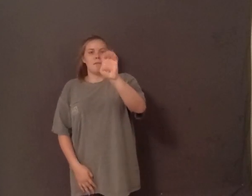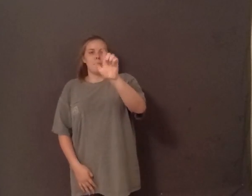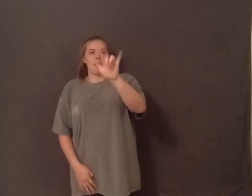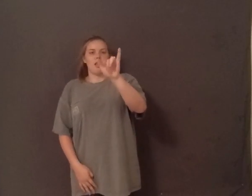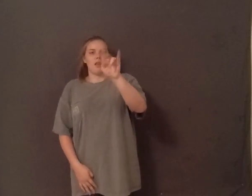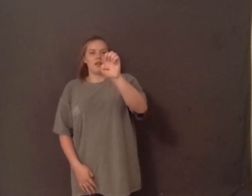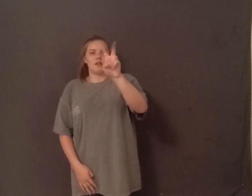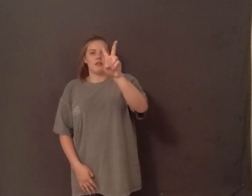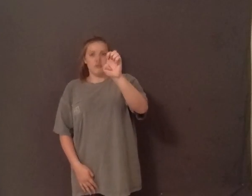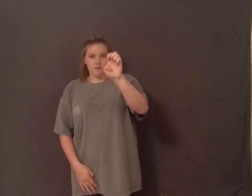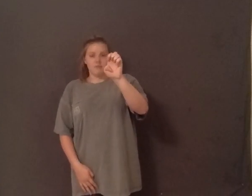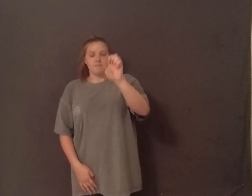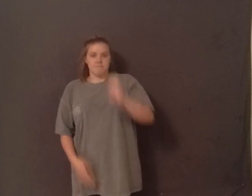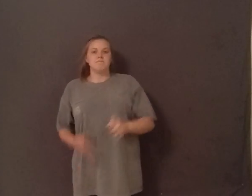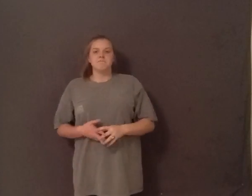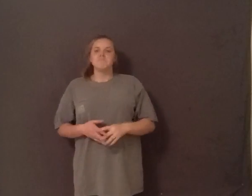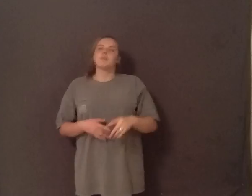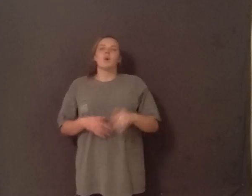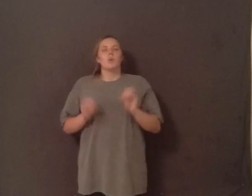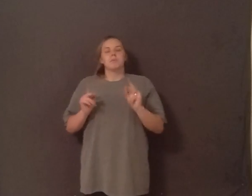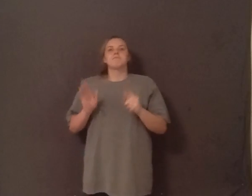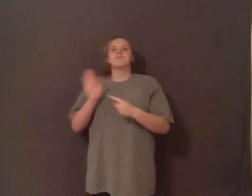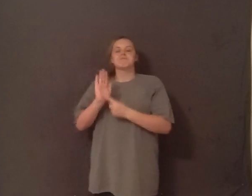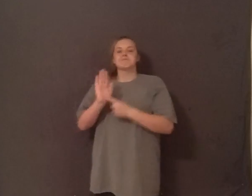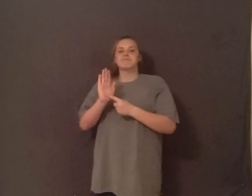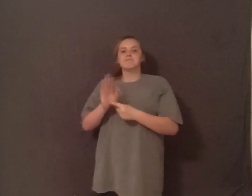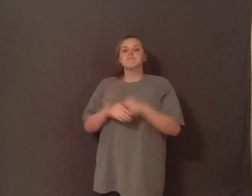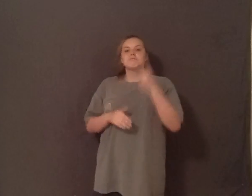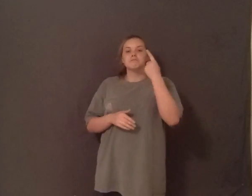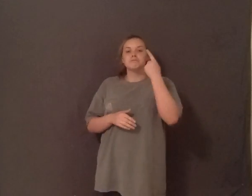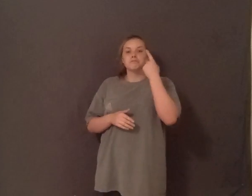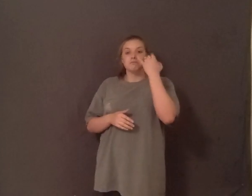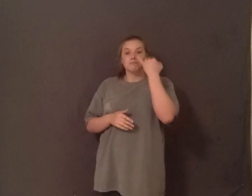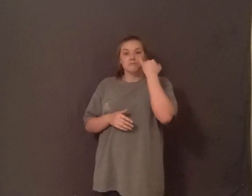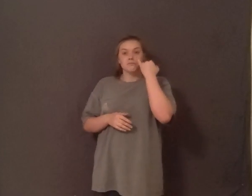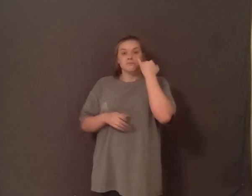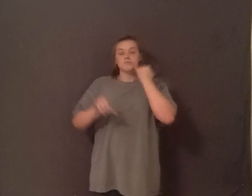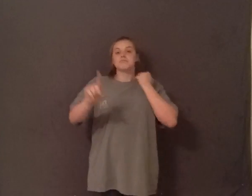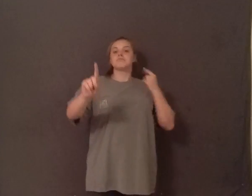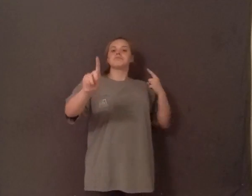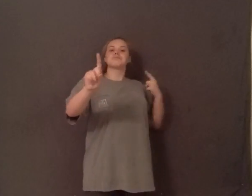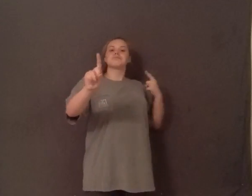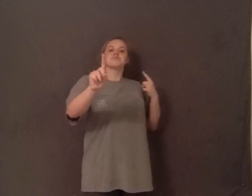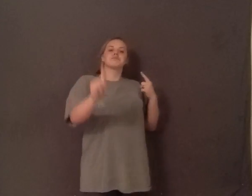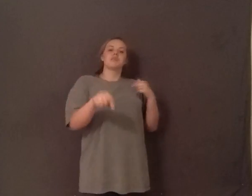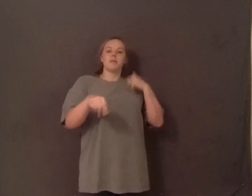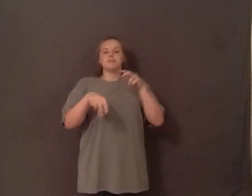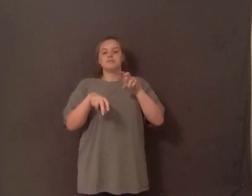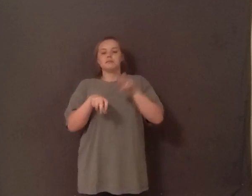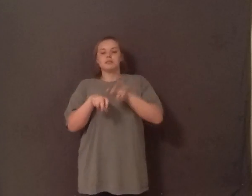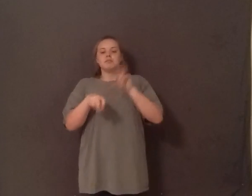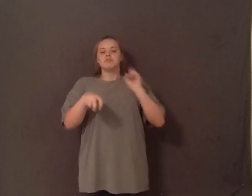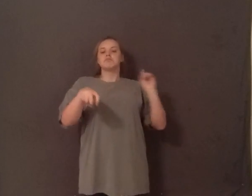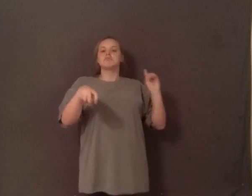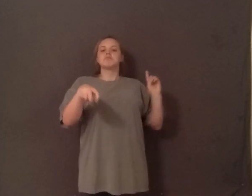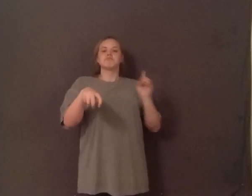example. So if someone comes up to you, let's say you're sitting on a park bench and someone comes up to you and tells you the world